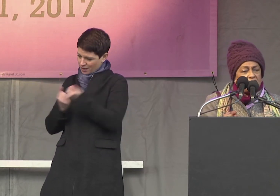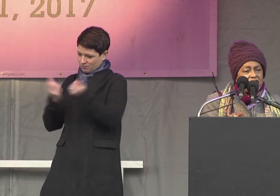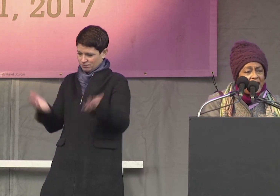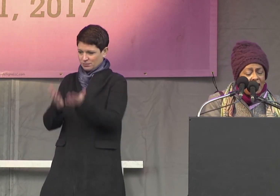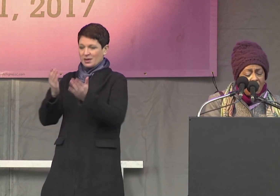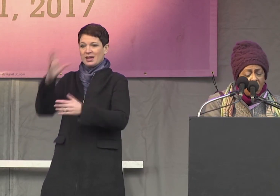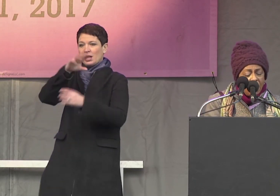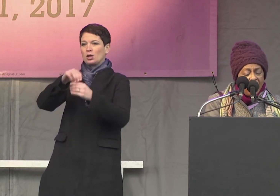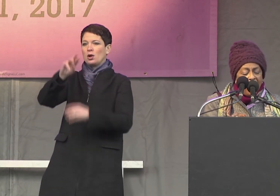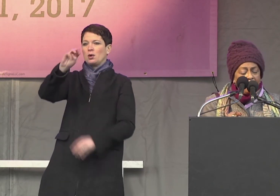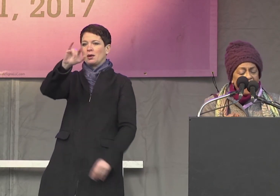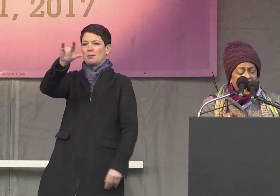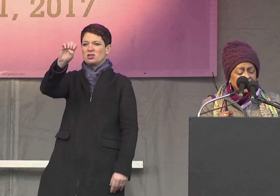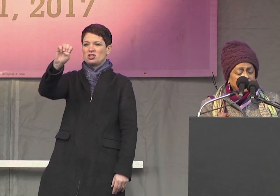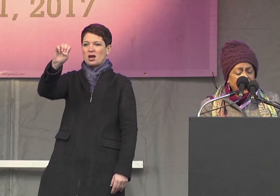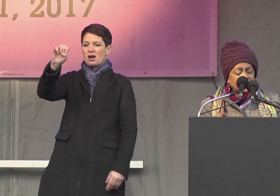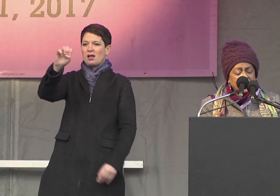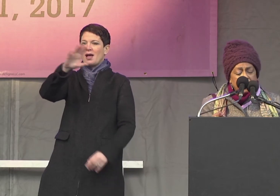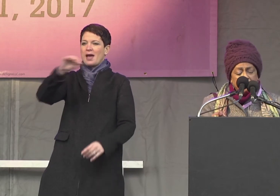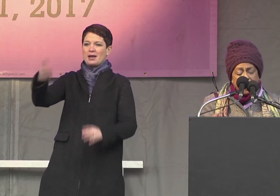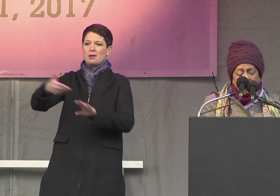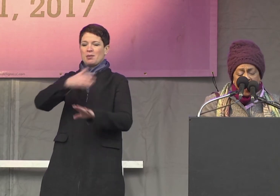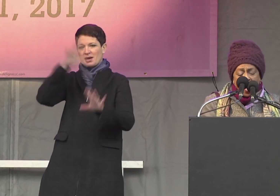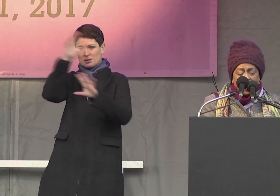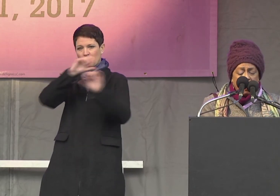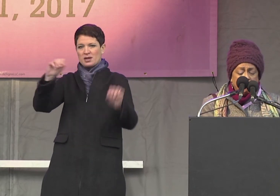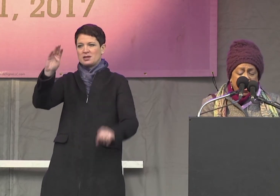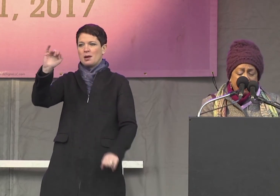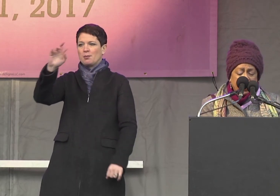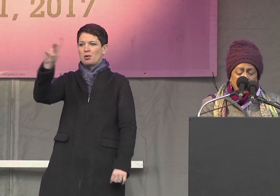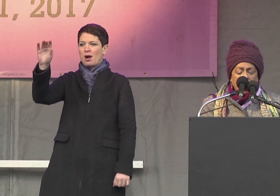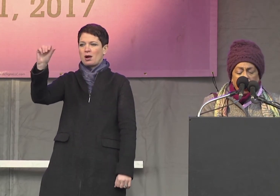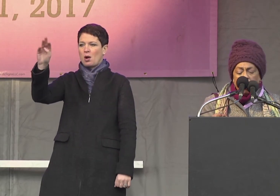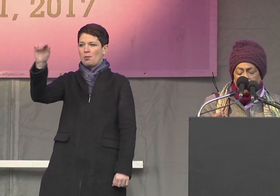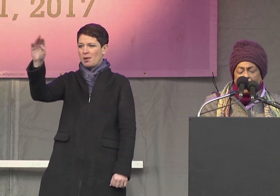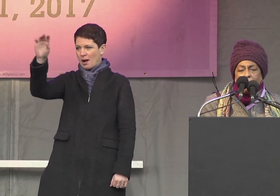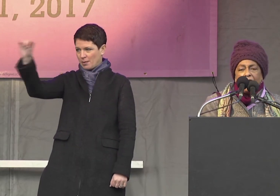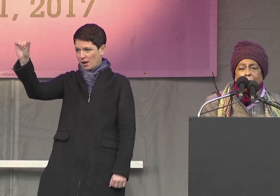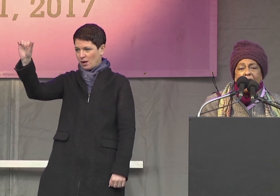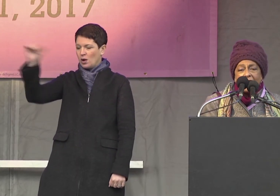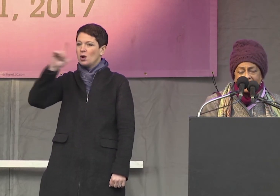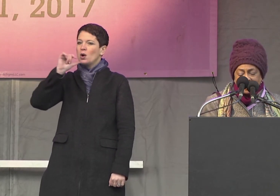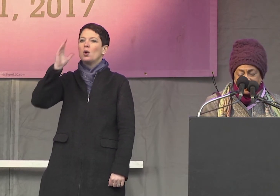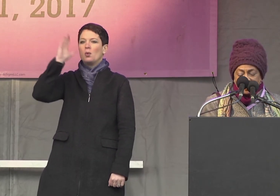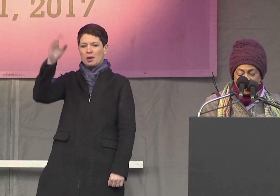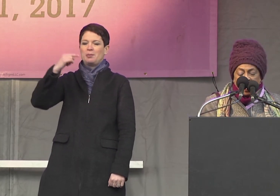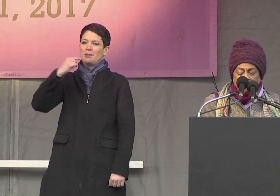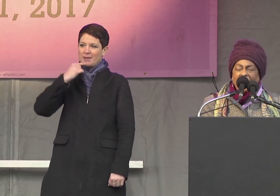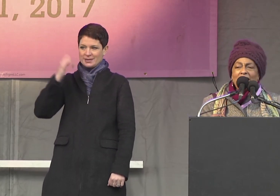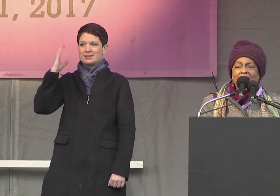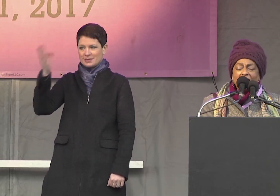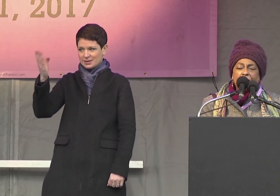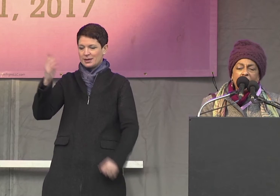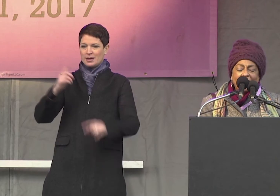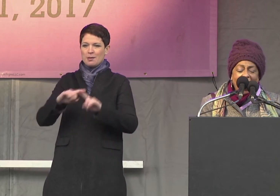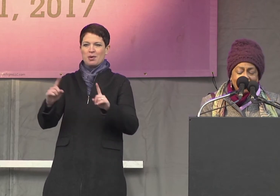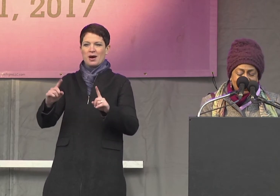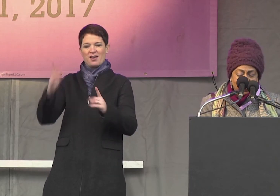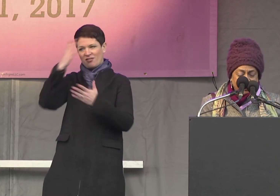including Michelle and past President Barack Obama, who will be missed, but